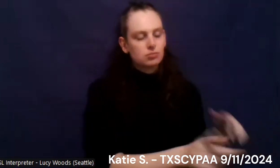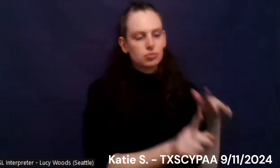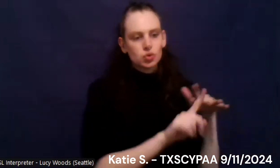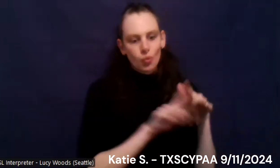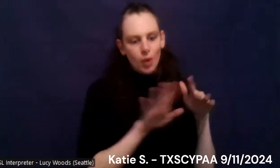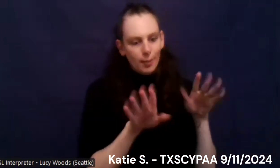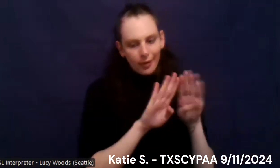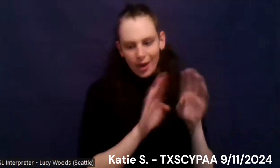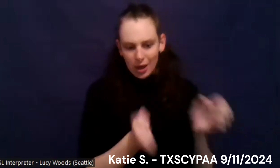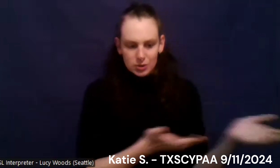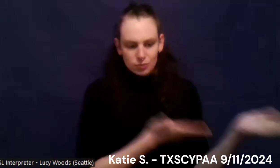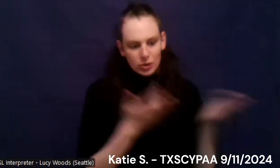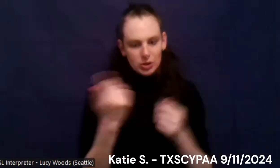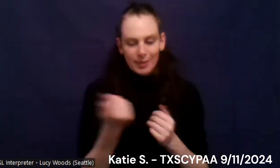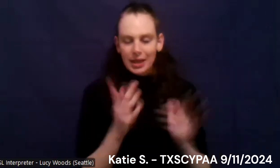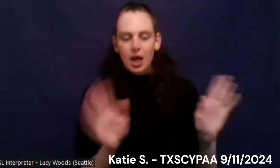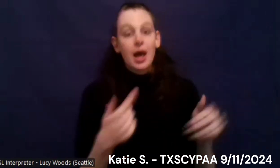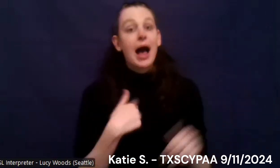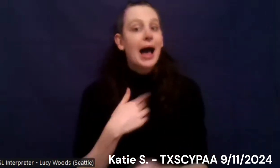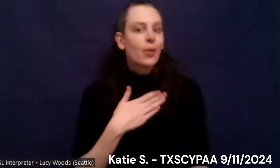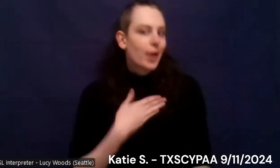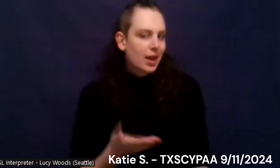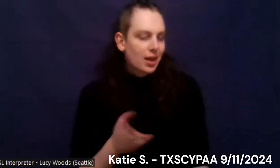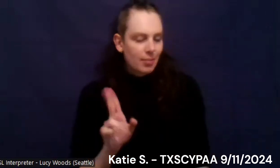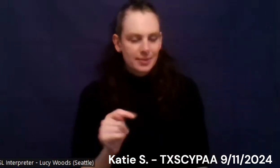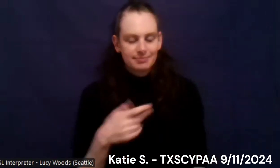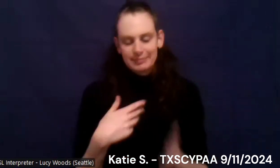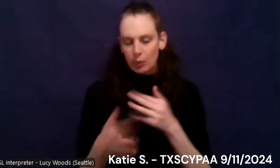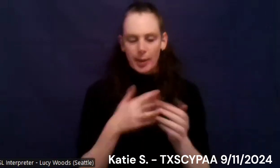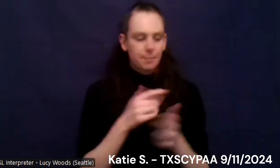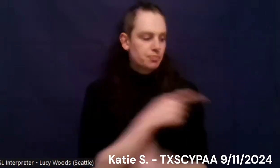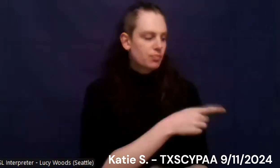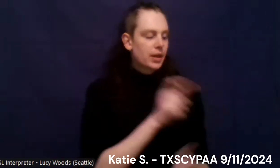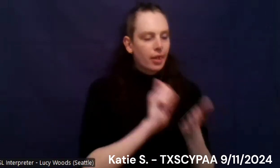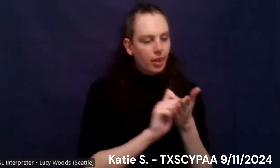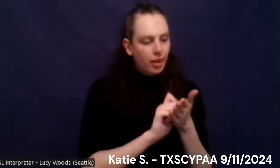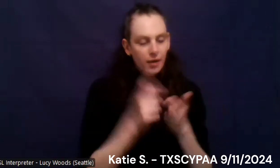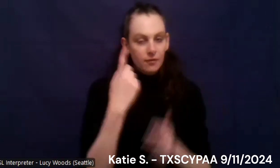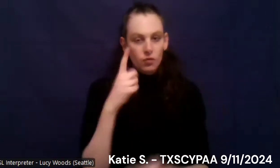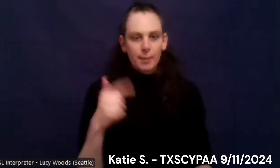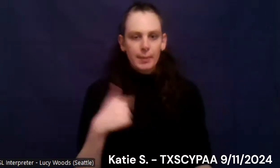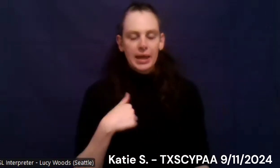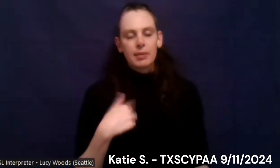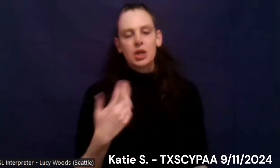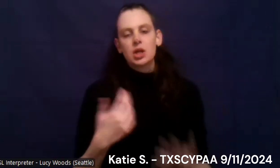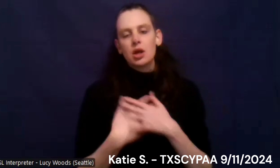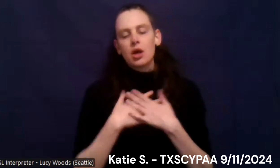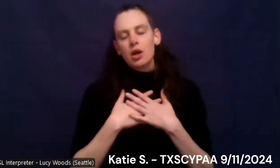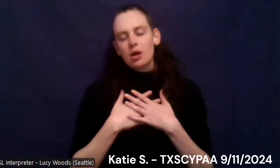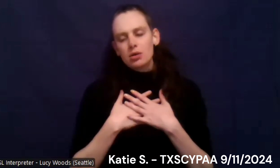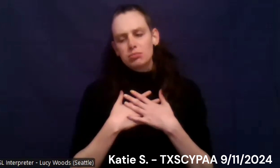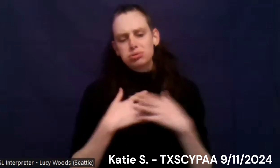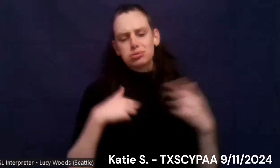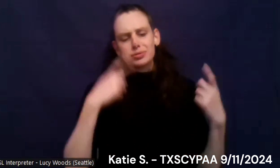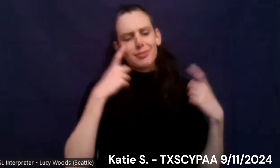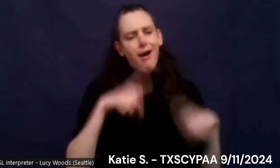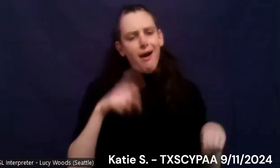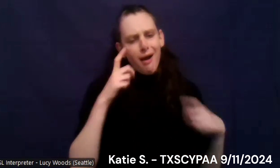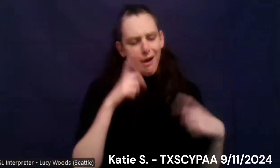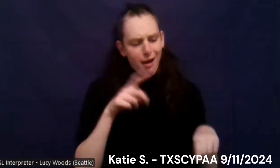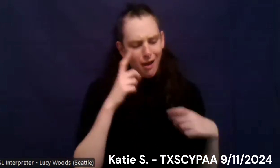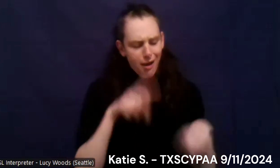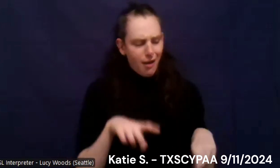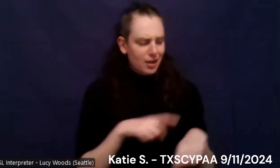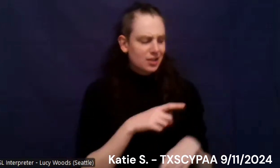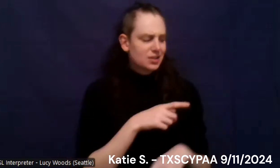But anyways, she like immediately broke something down for me and I just started bawling. Like that woman knows me more